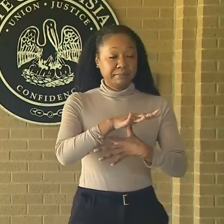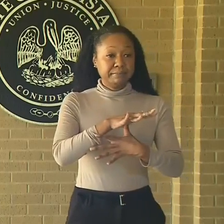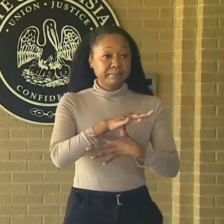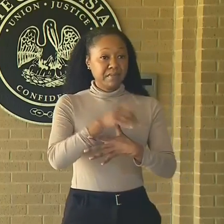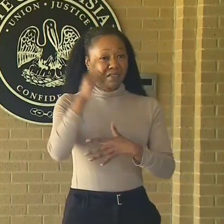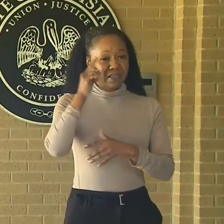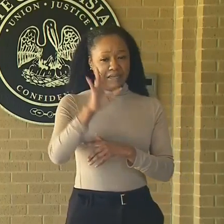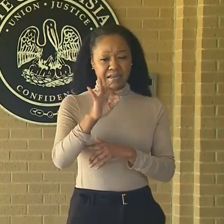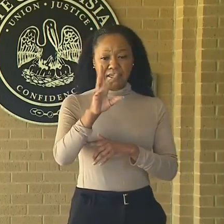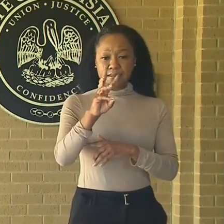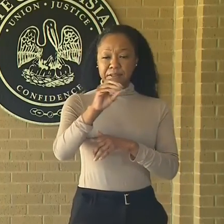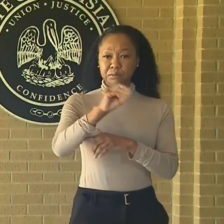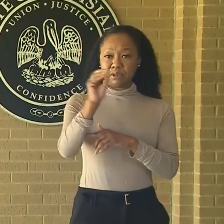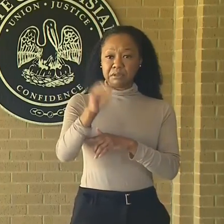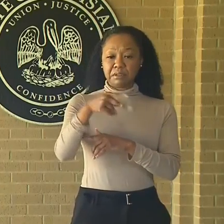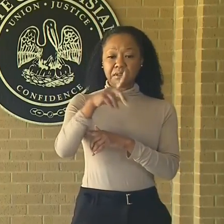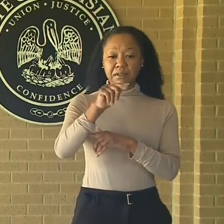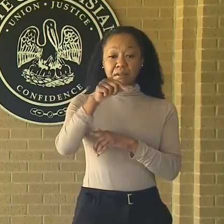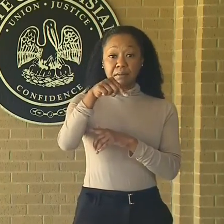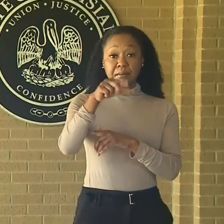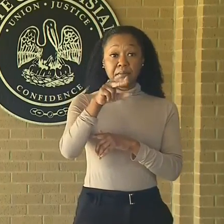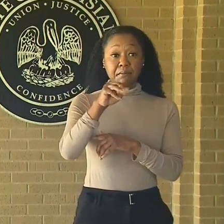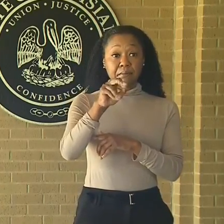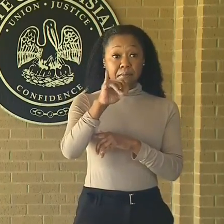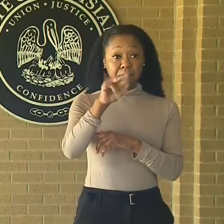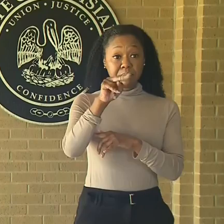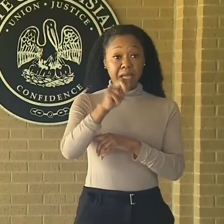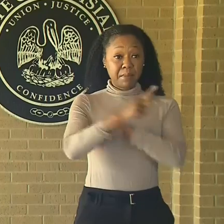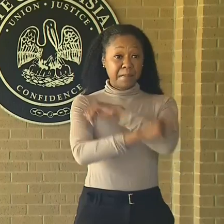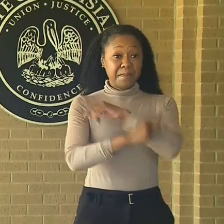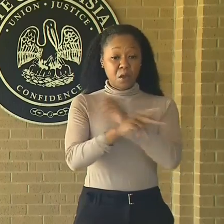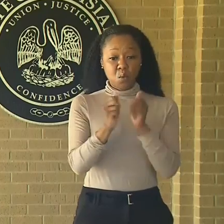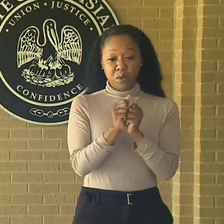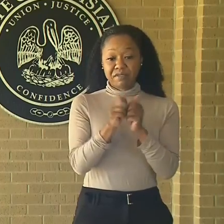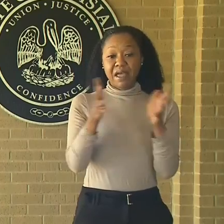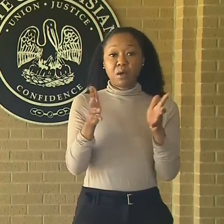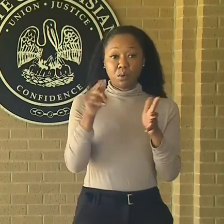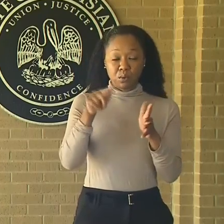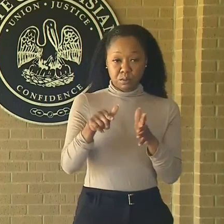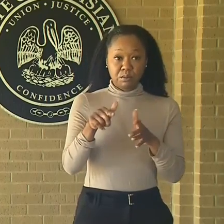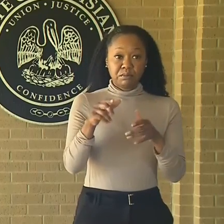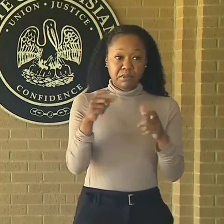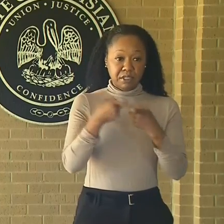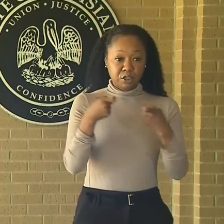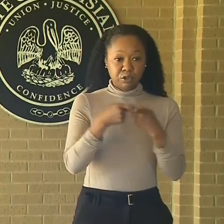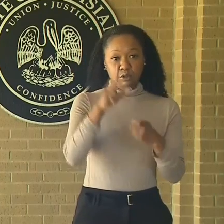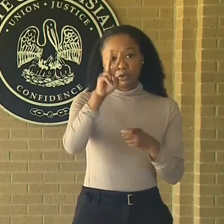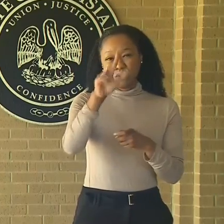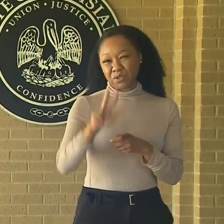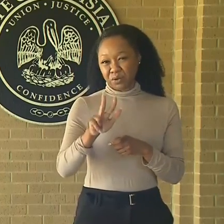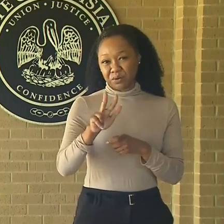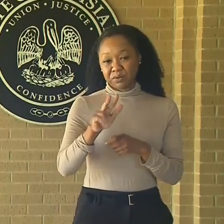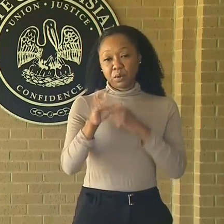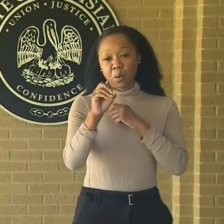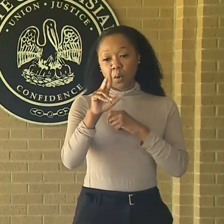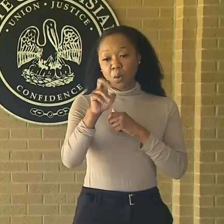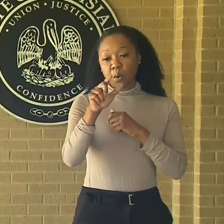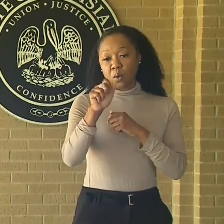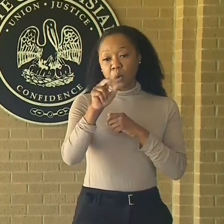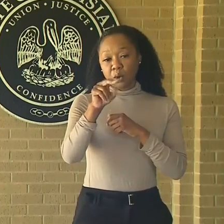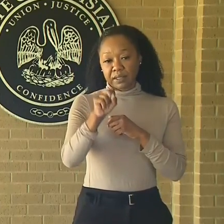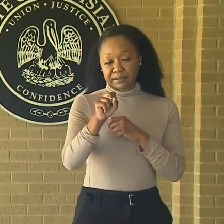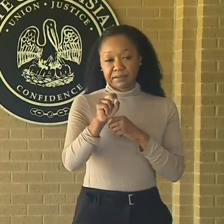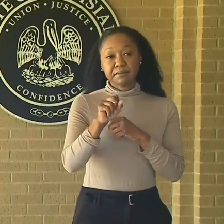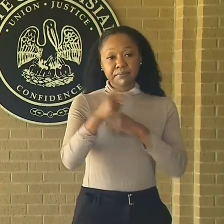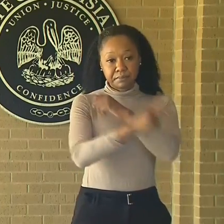think 96% of Plaquemines Parish right now is without electricity. It's about 2/3 of Orleans Parish, and more than